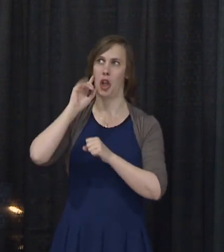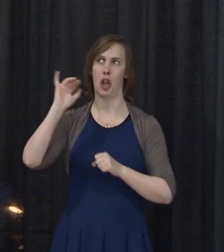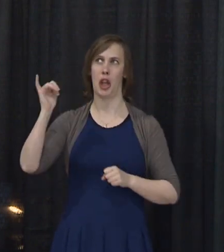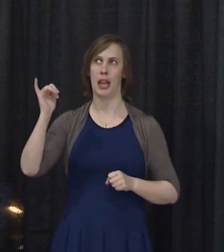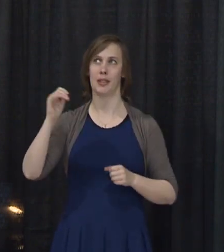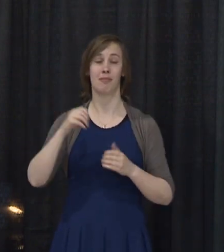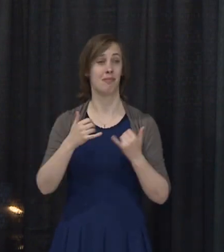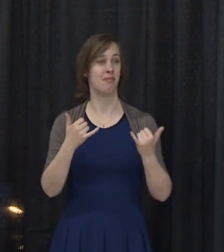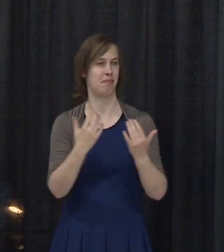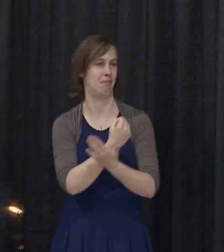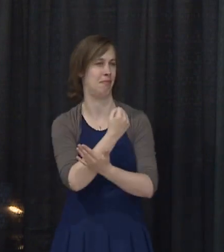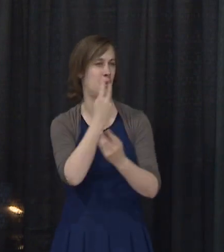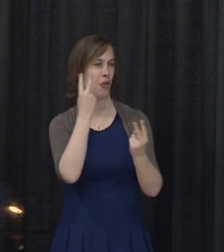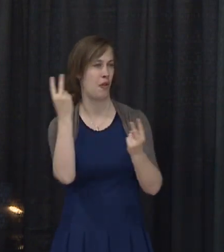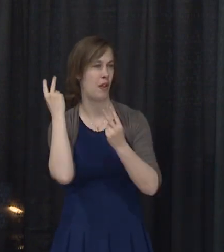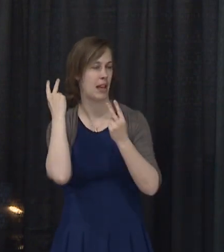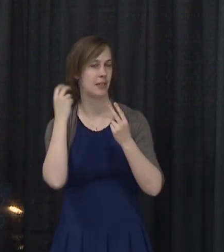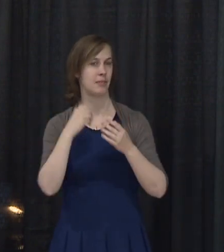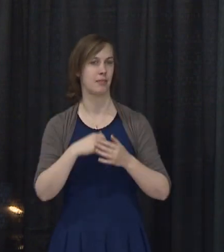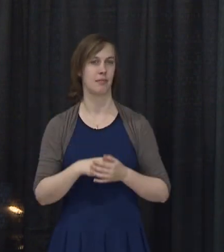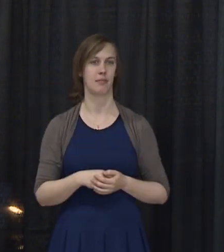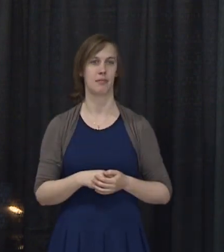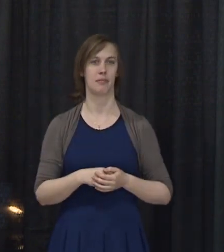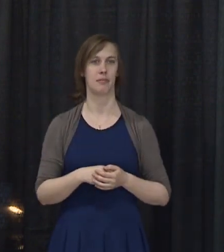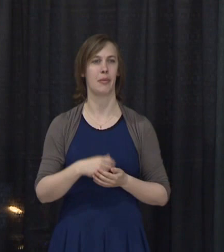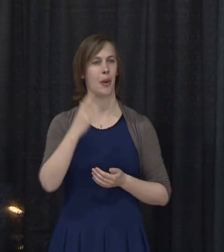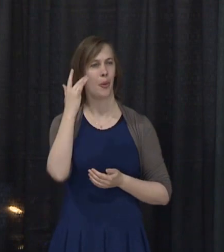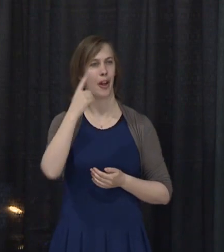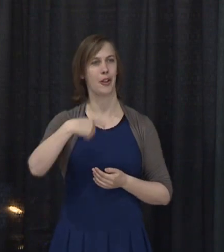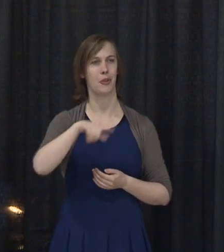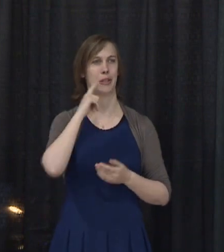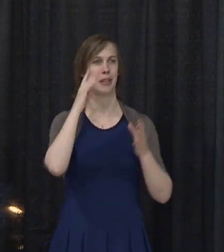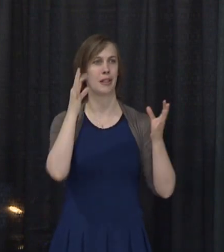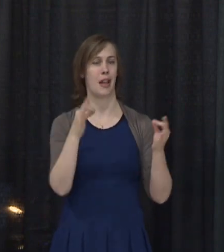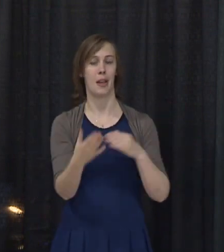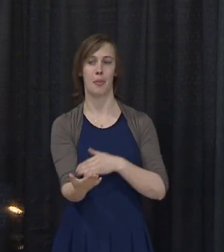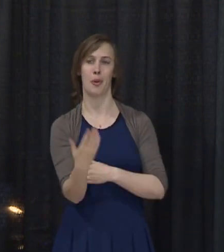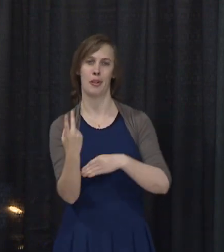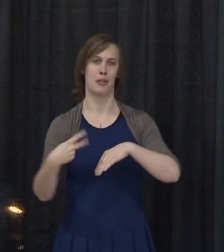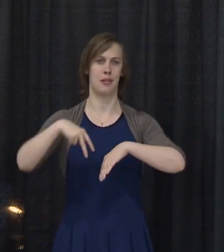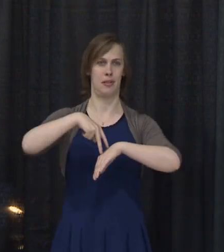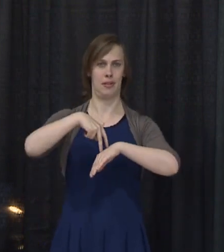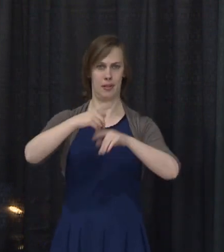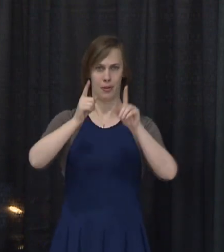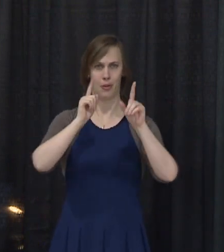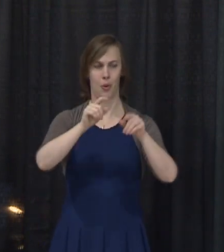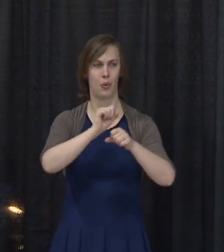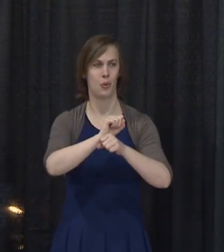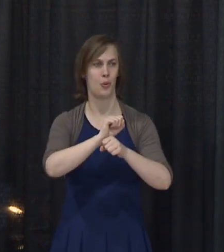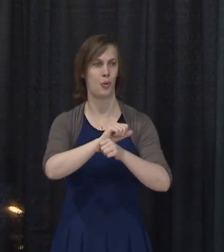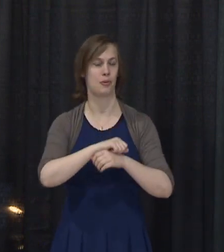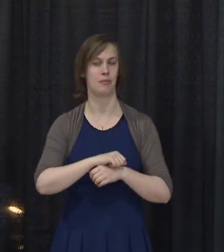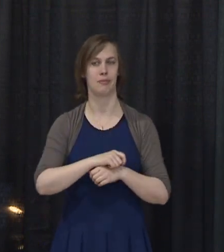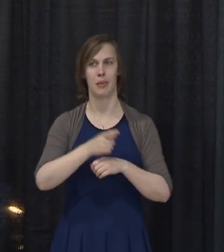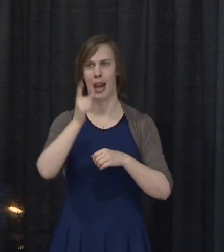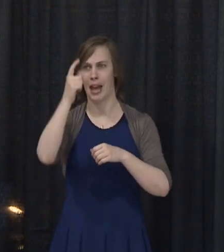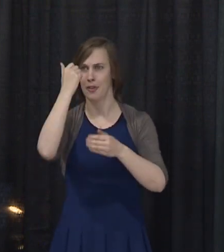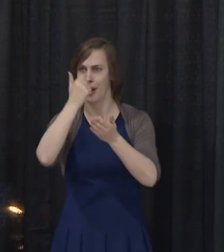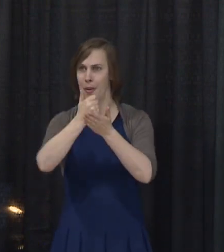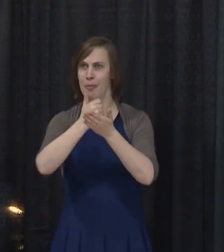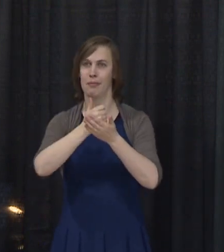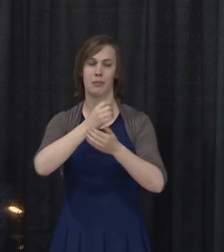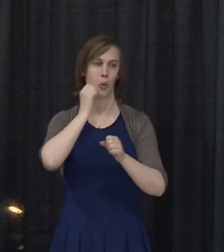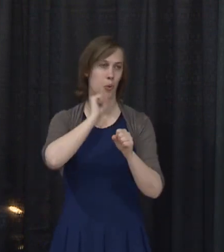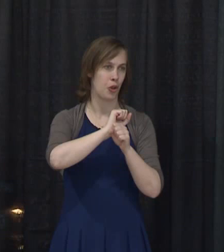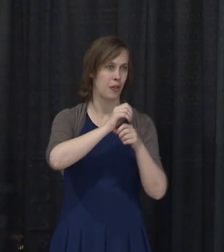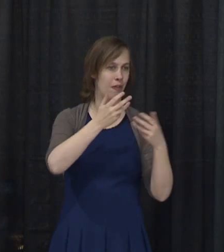doubt? What made you get up in the morning, hand in those assignments, ask for help, organize study sessions, join a club,